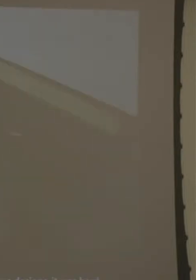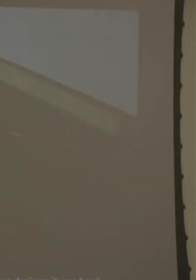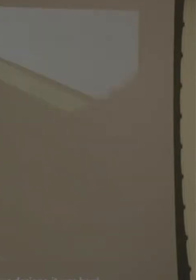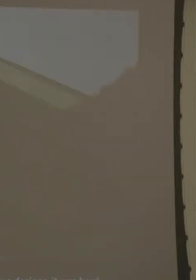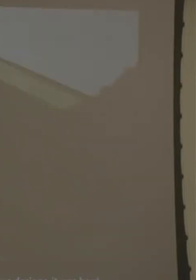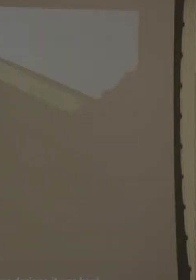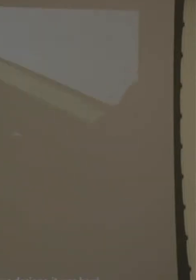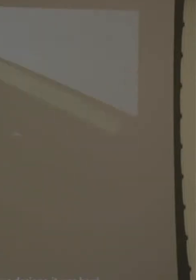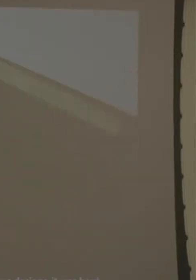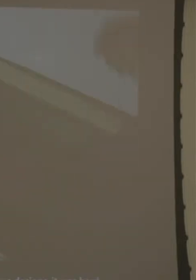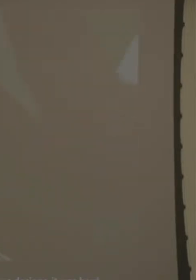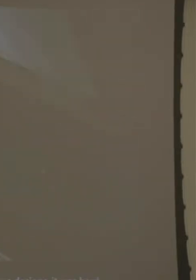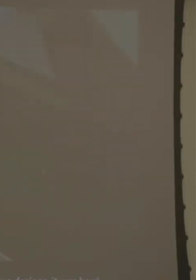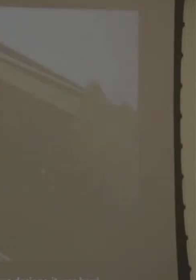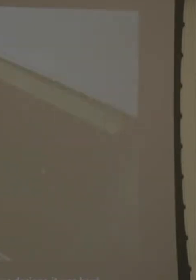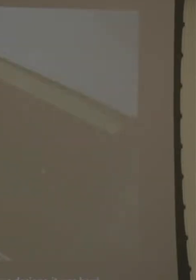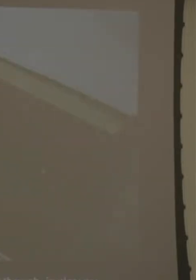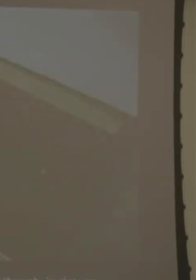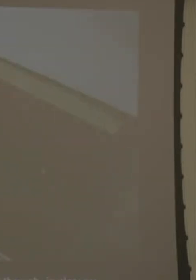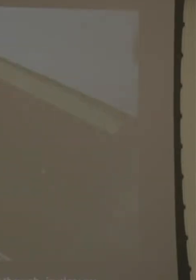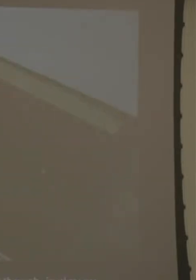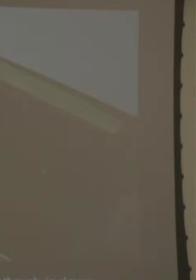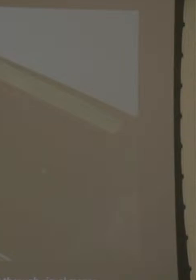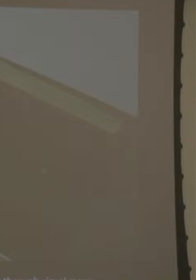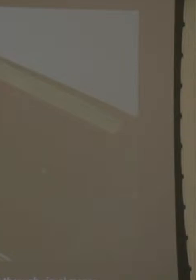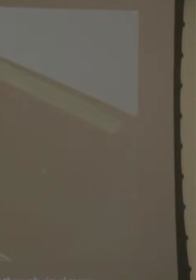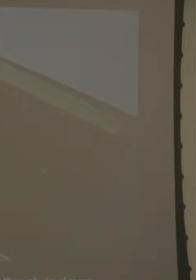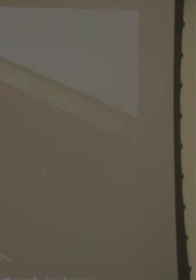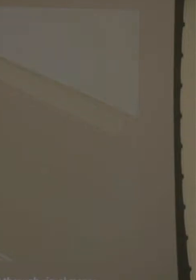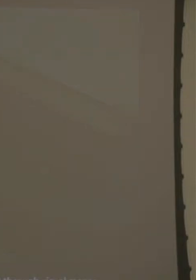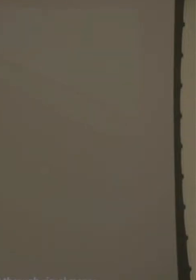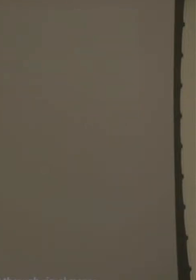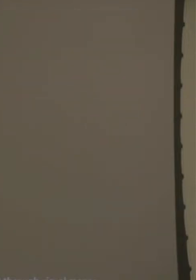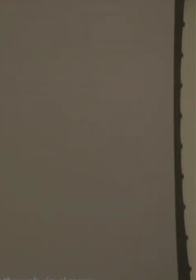means became a lot more effective.